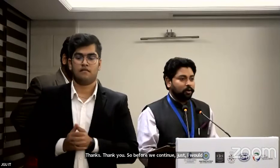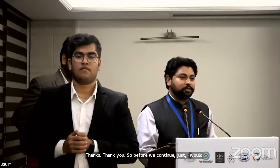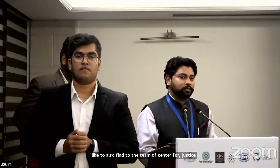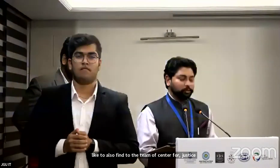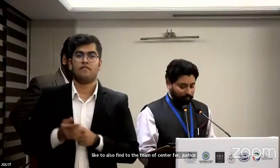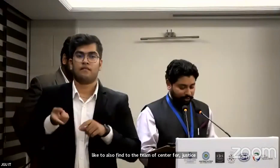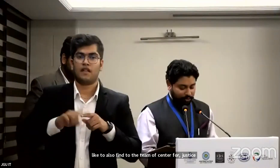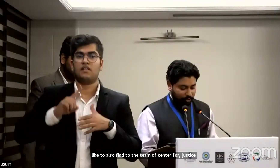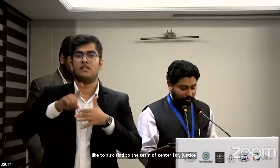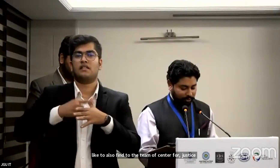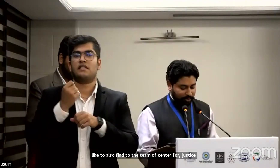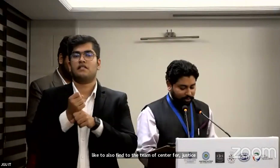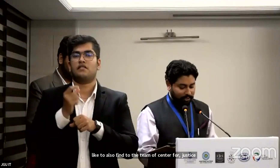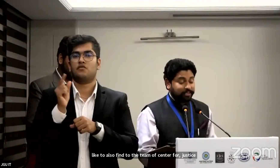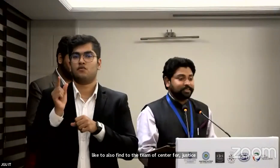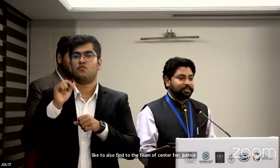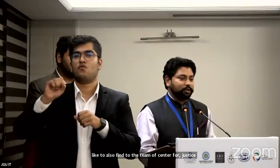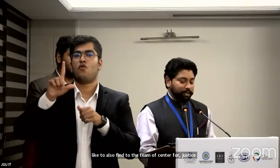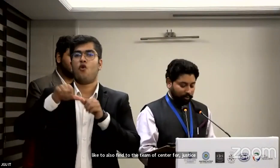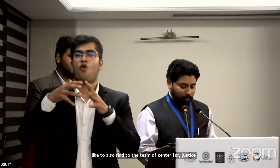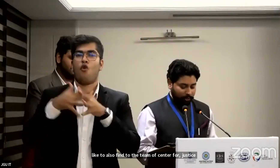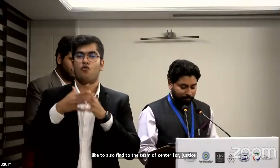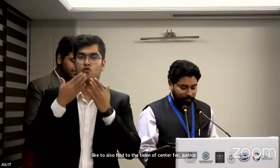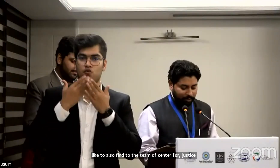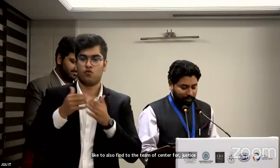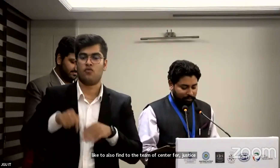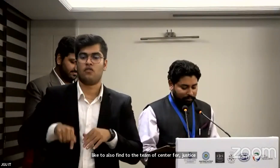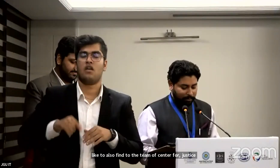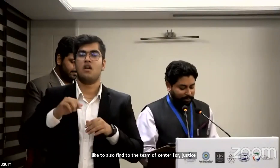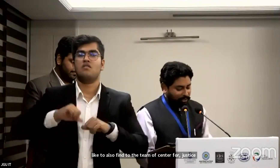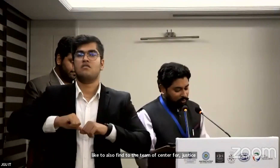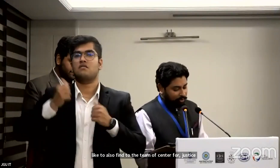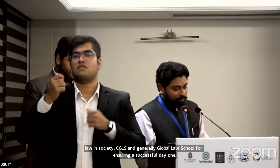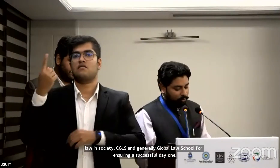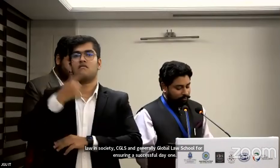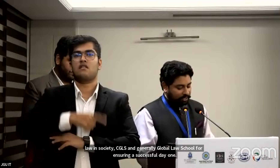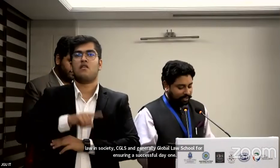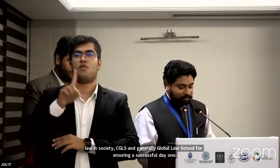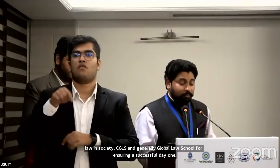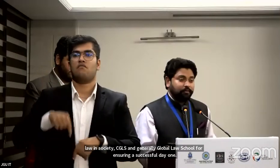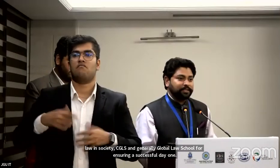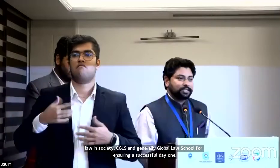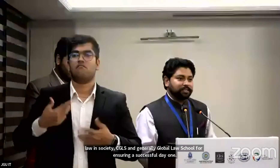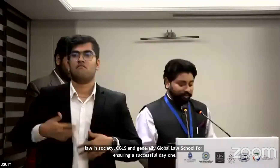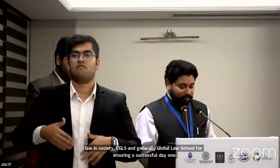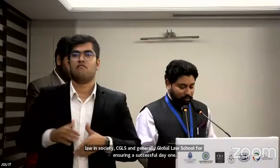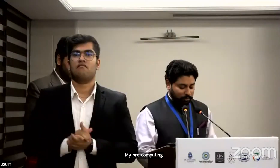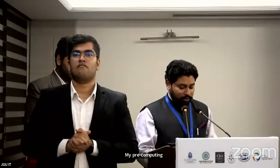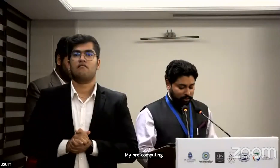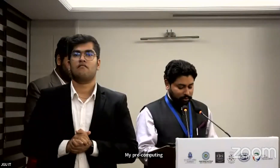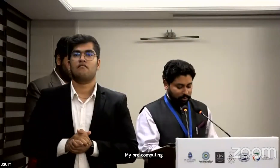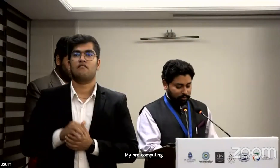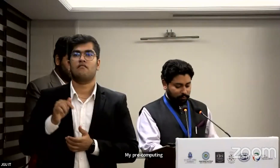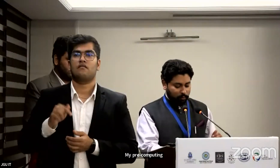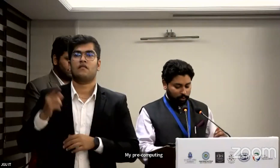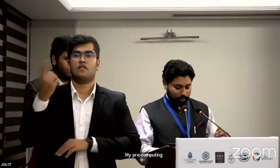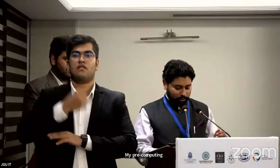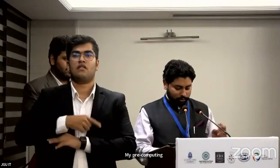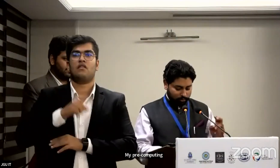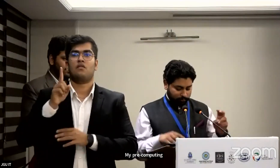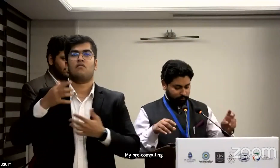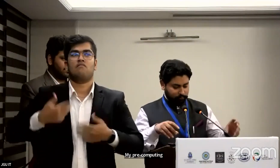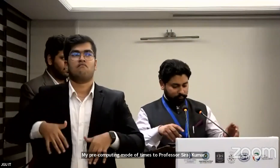Global Law School for ensuring a successful day 1. My pre-concluding vote of thanks to Professor C. Rajkumar